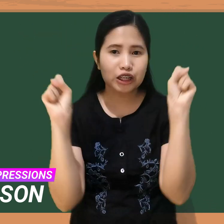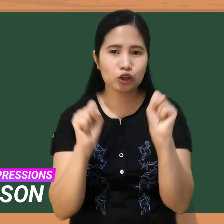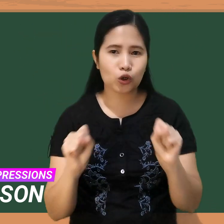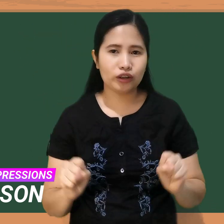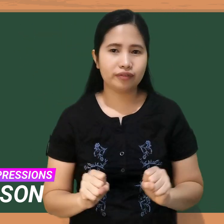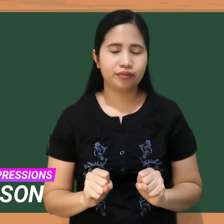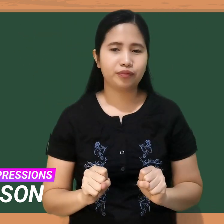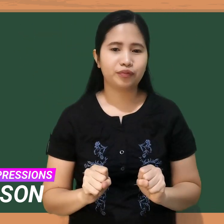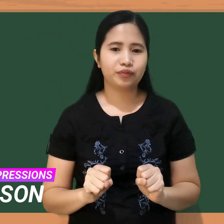Season.